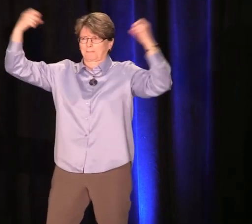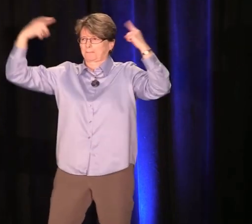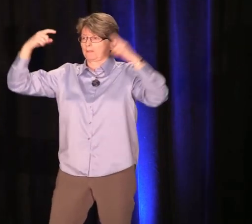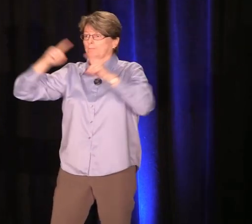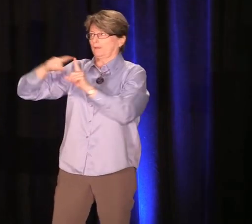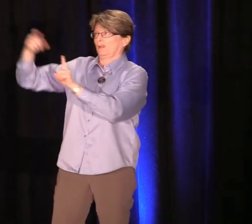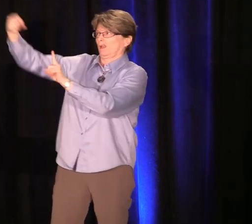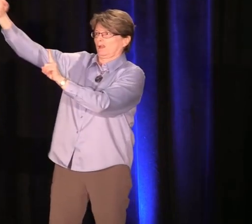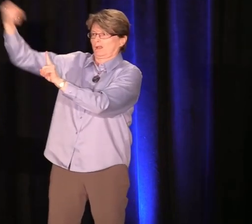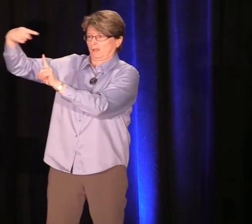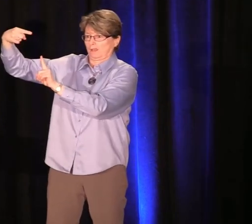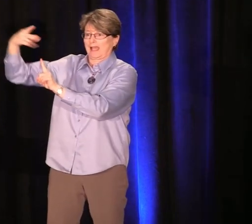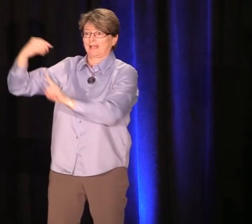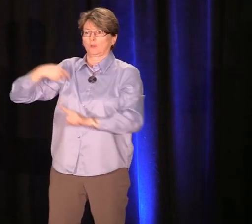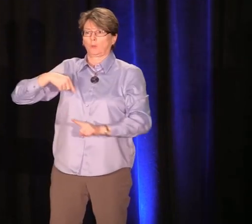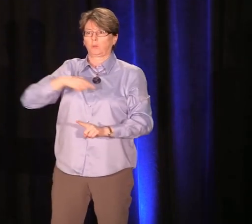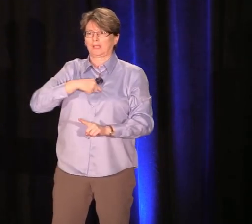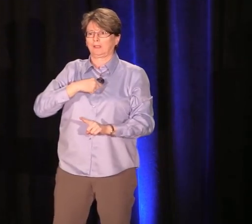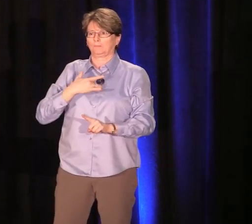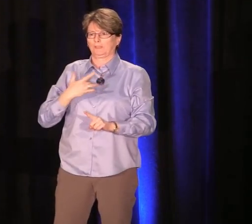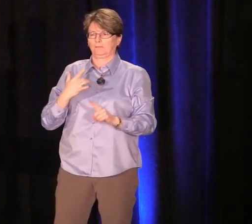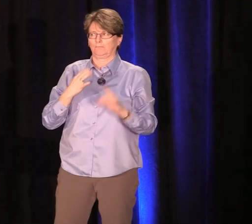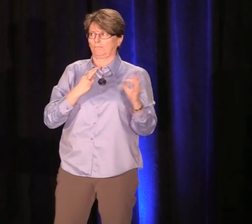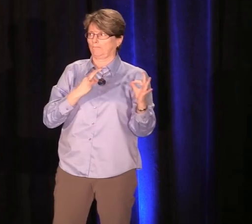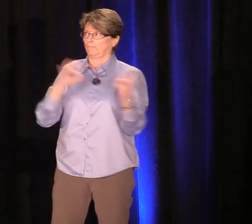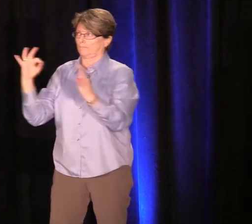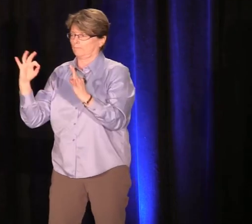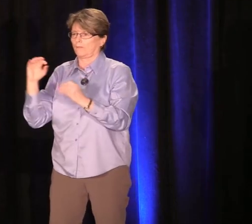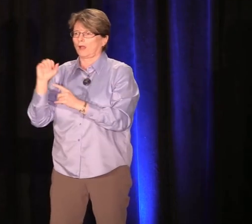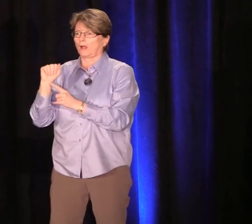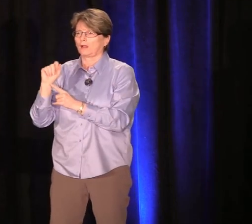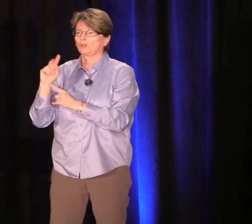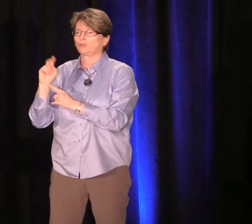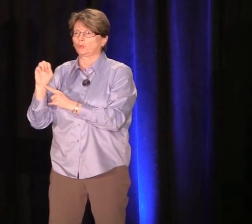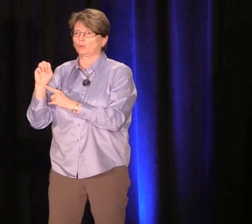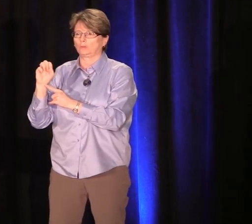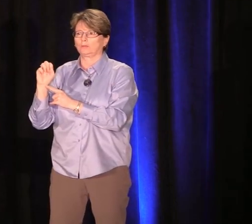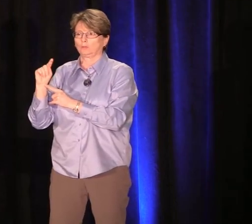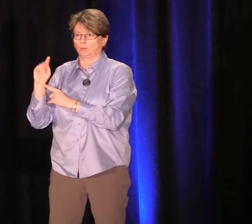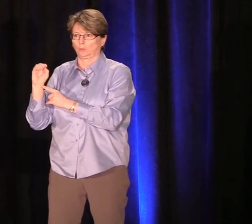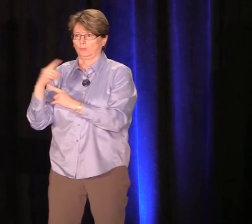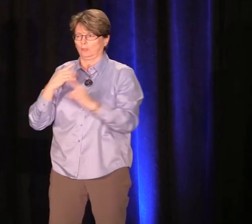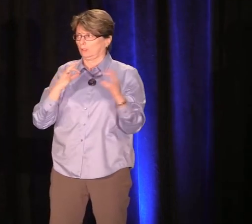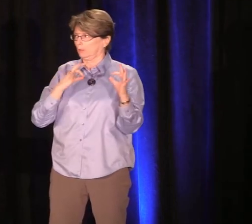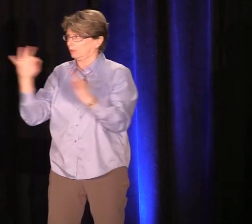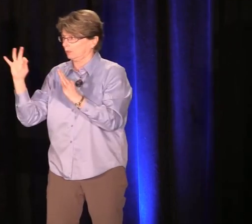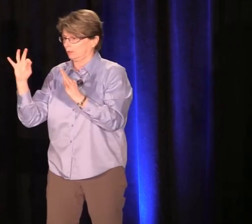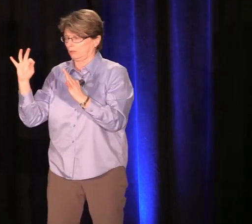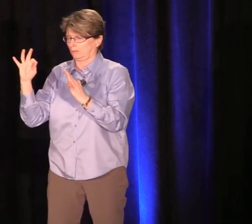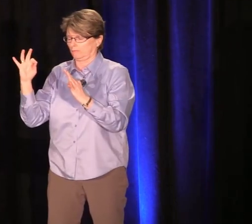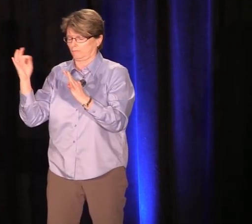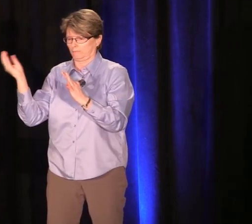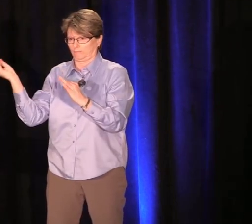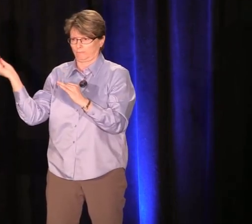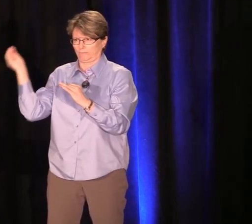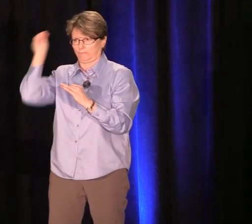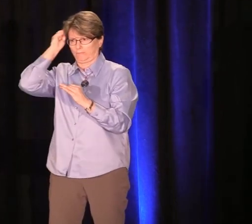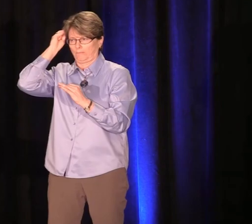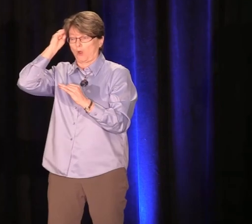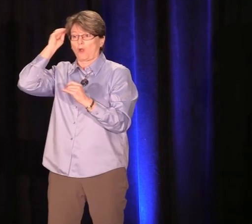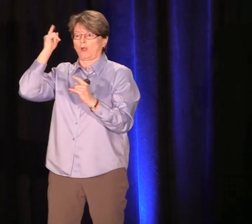about other people's ideas coming around you. And you can kind of